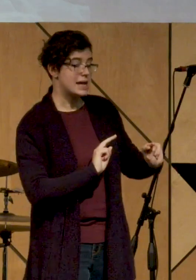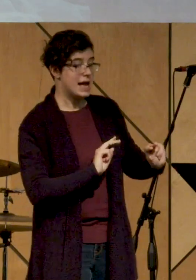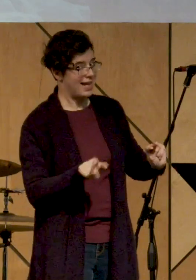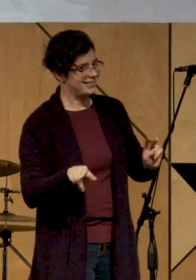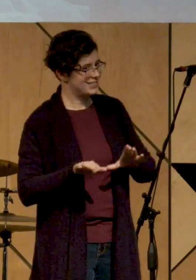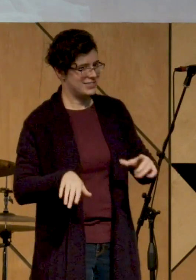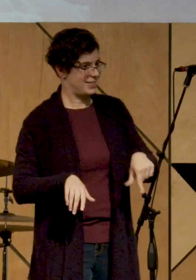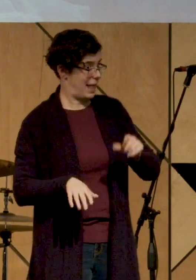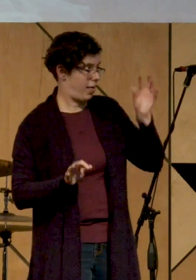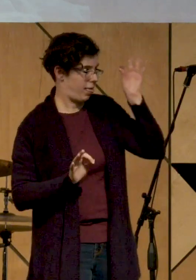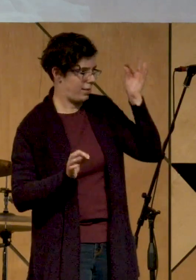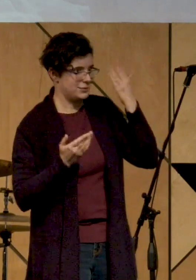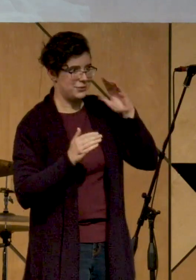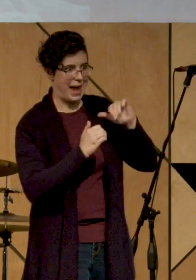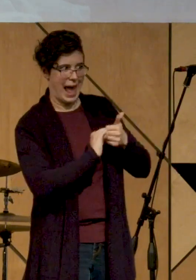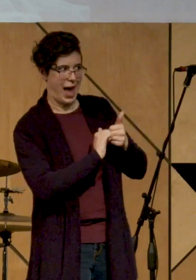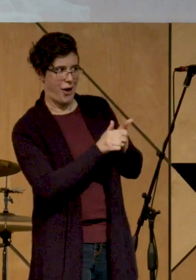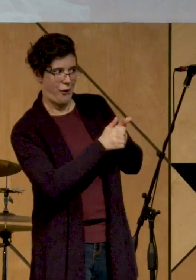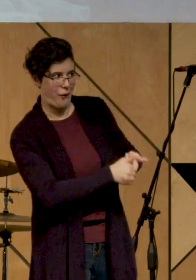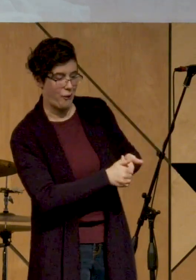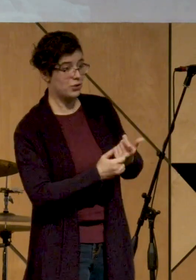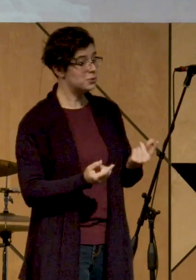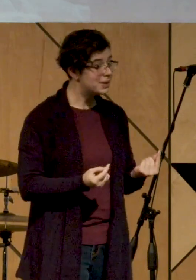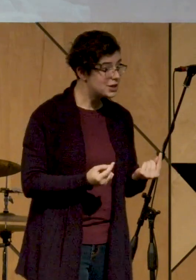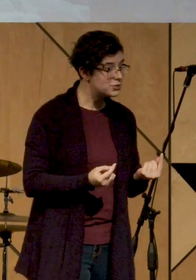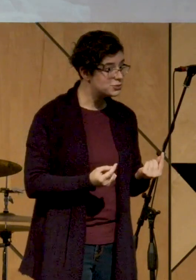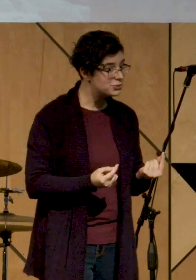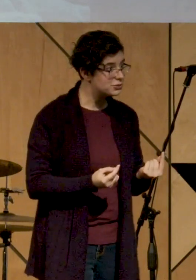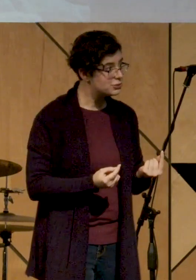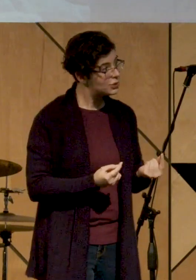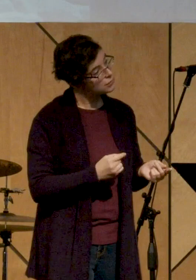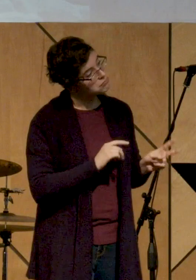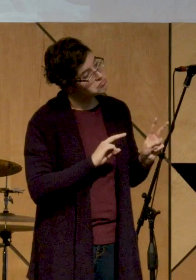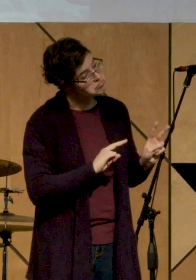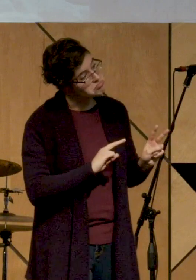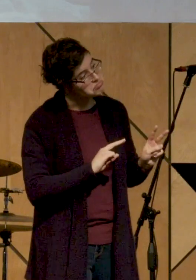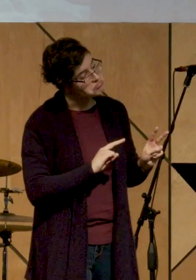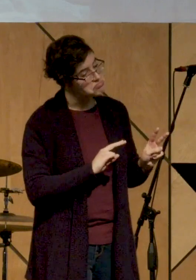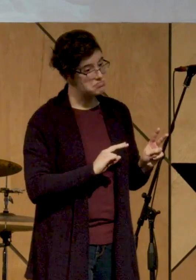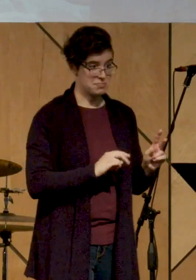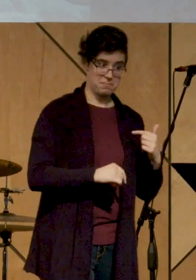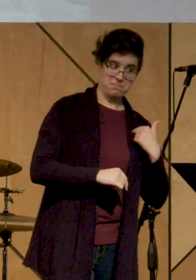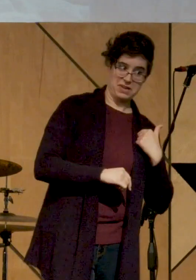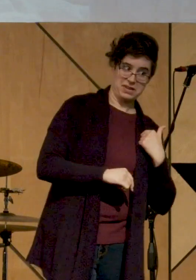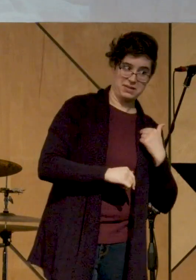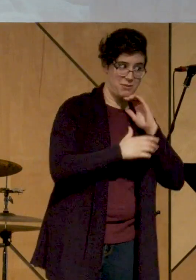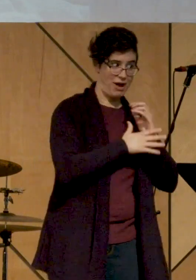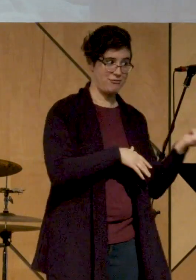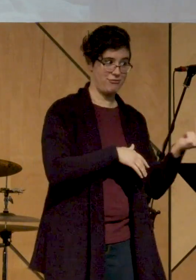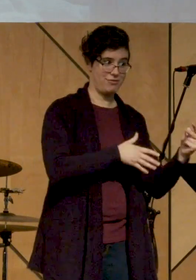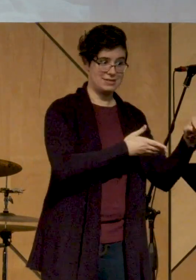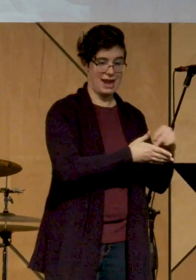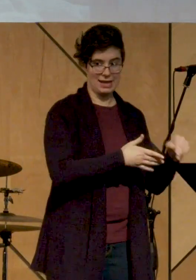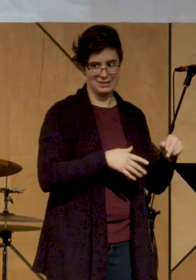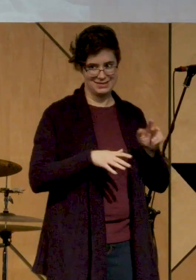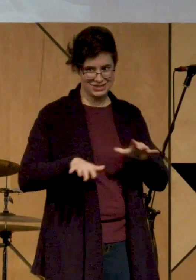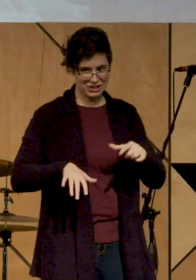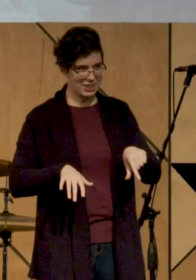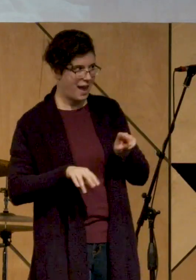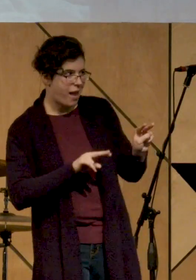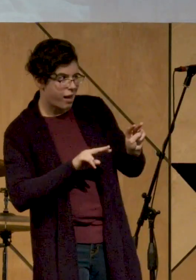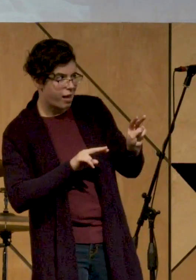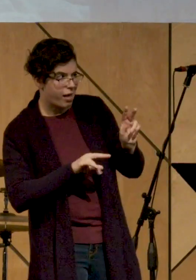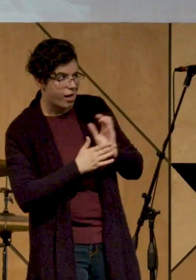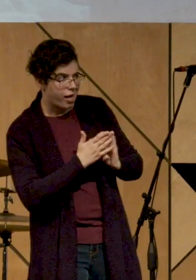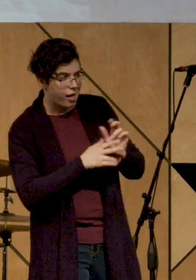never done it before. They don't know the moves, and so what did they do? They stood next to mom and dad and watched us and tried to copy. And so